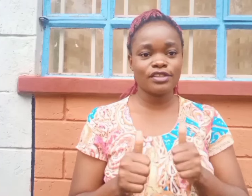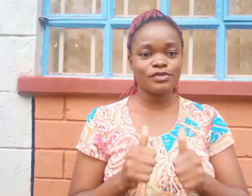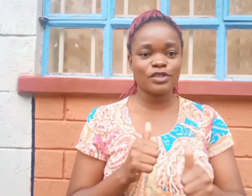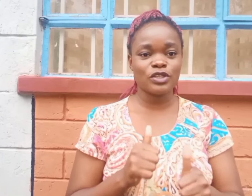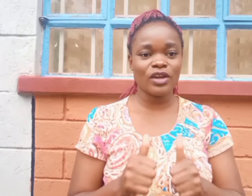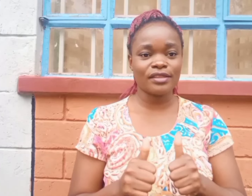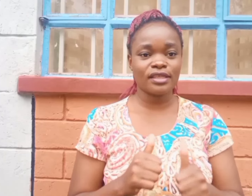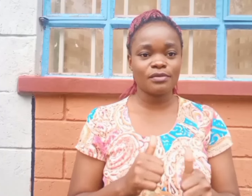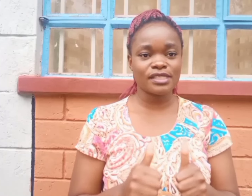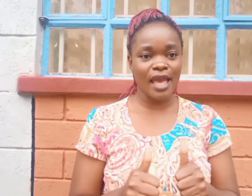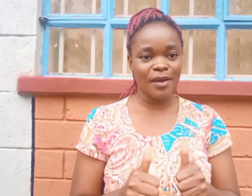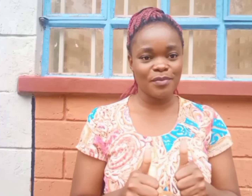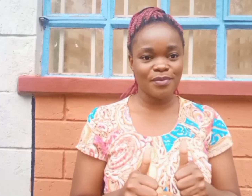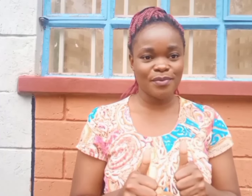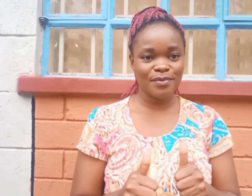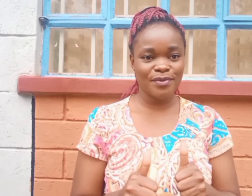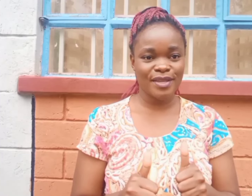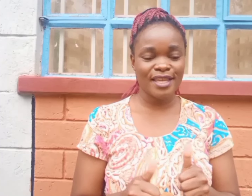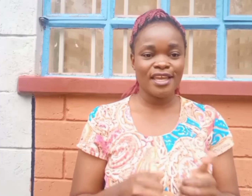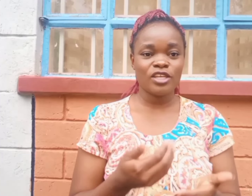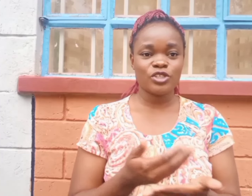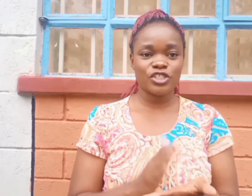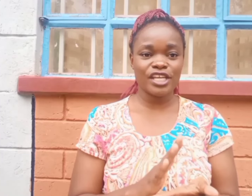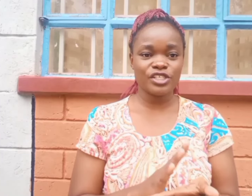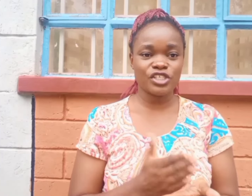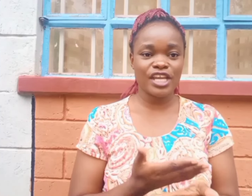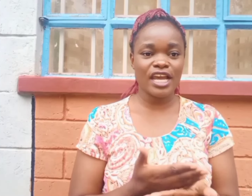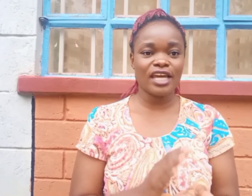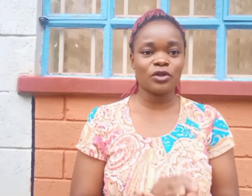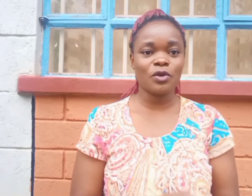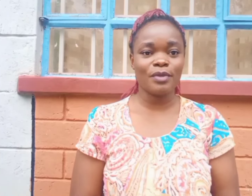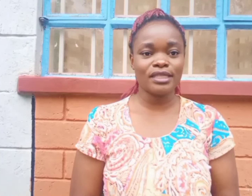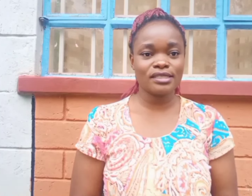this video a thumbs up. Share, share, and comment.